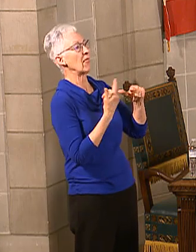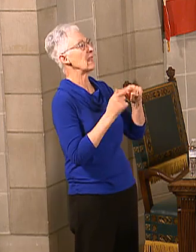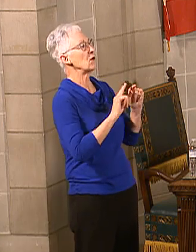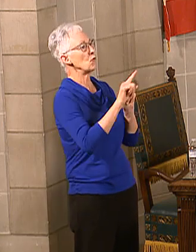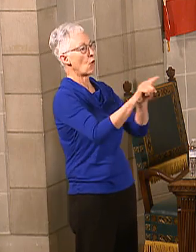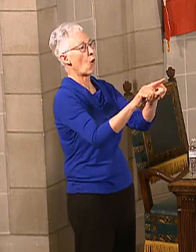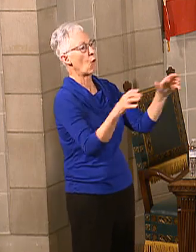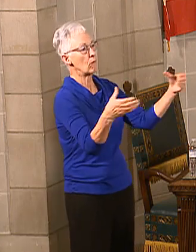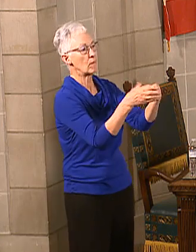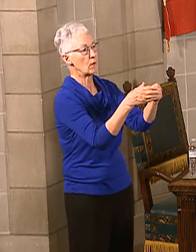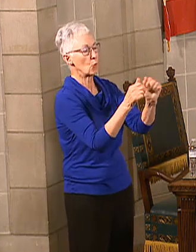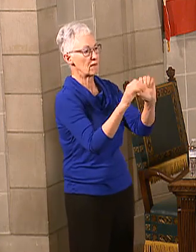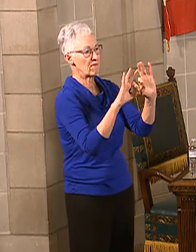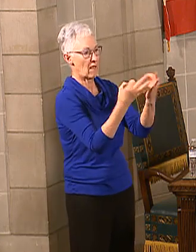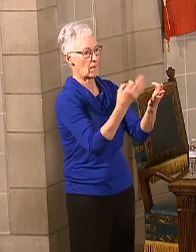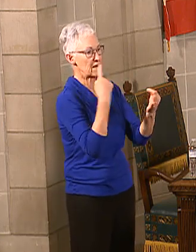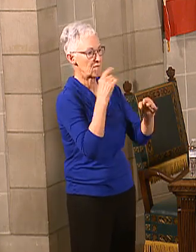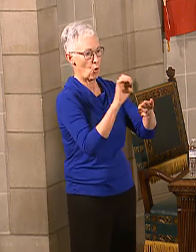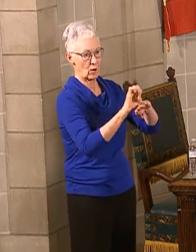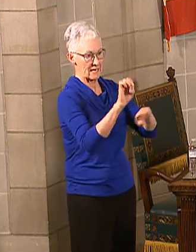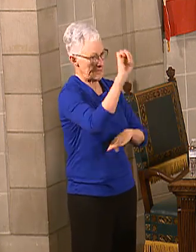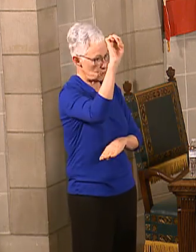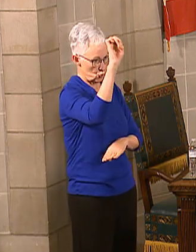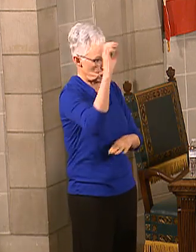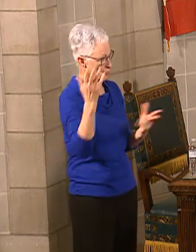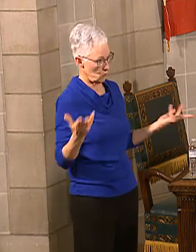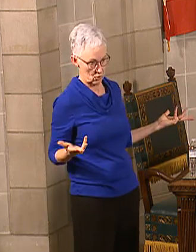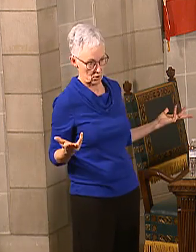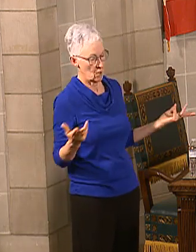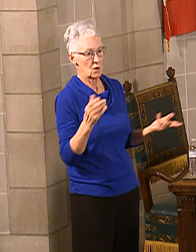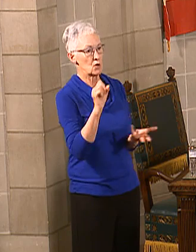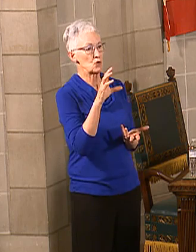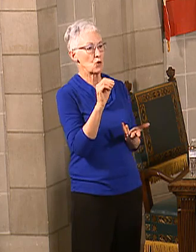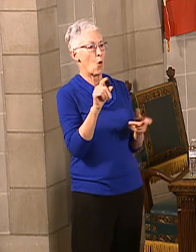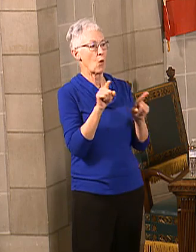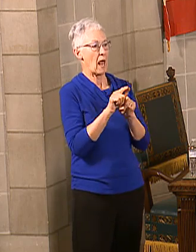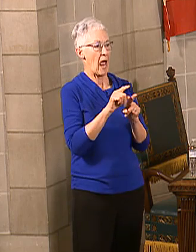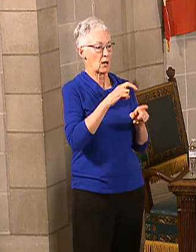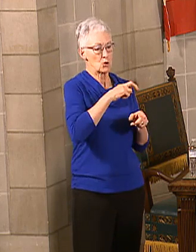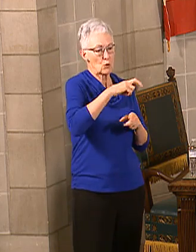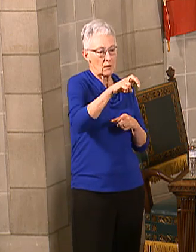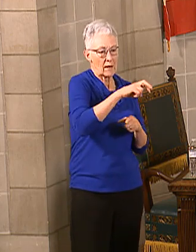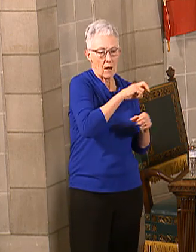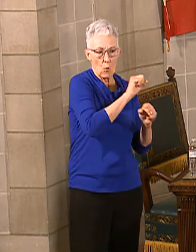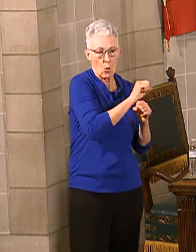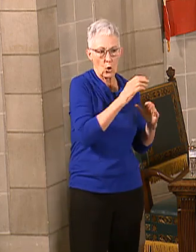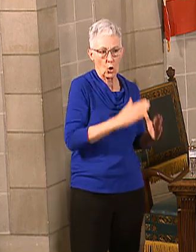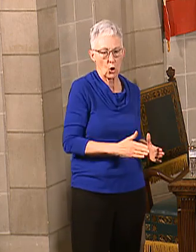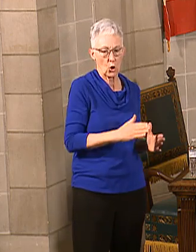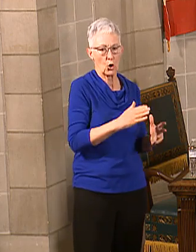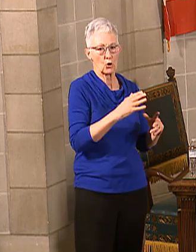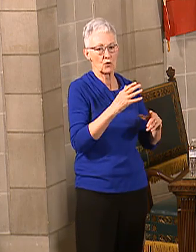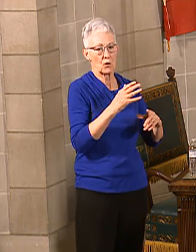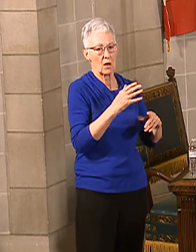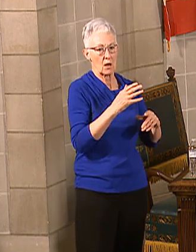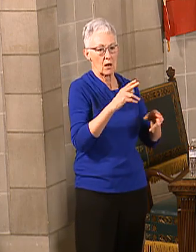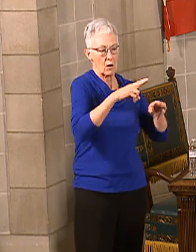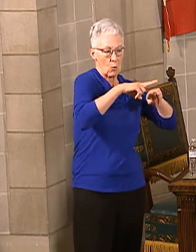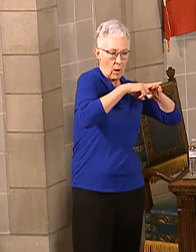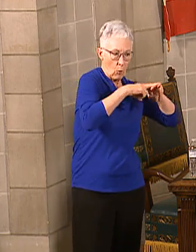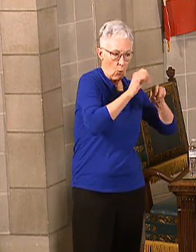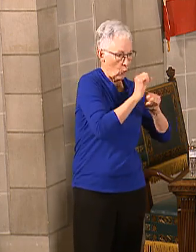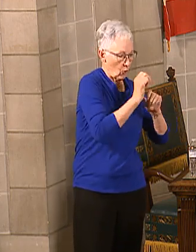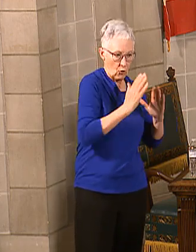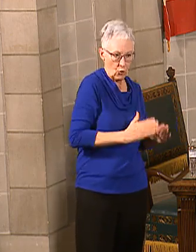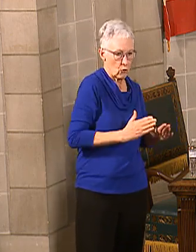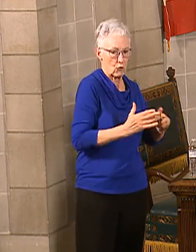not apply to people who are, say, those transportation workers, truckers, railroaders, people that are actually coming